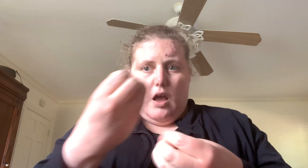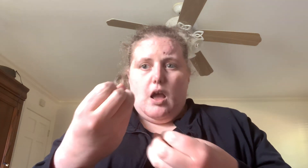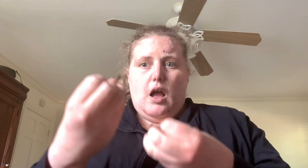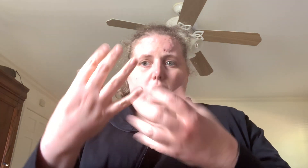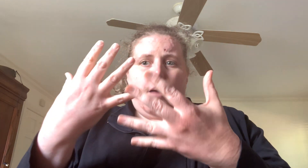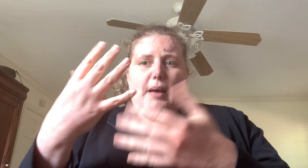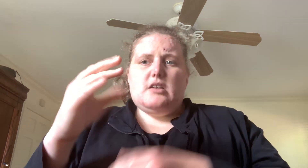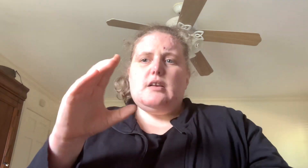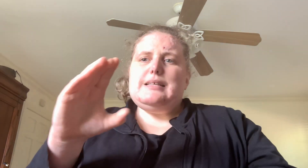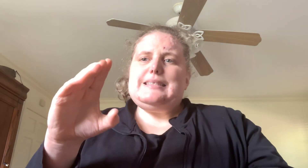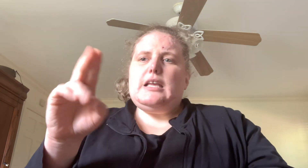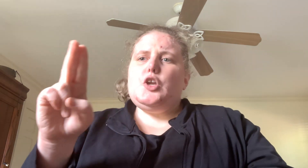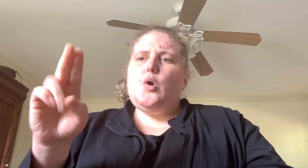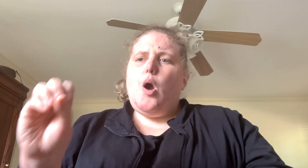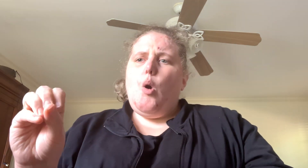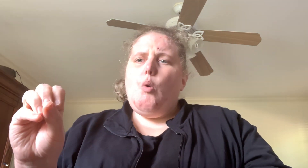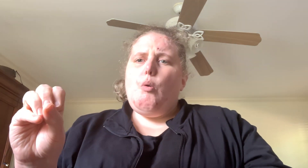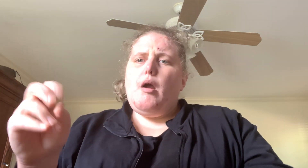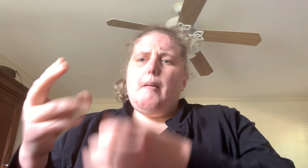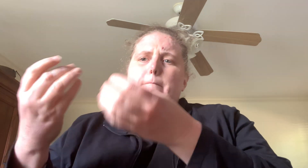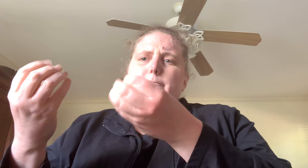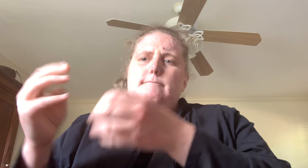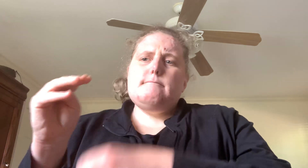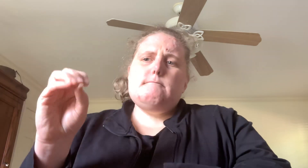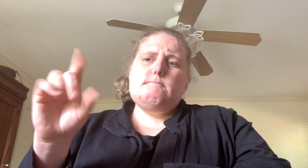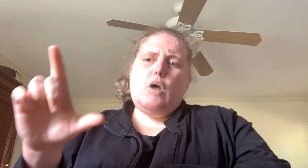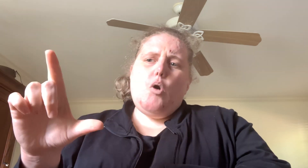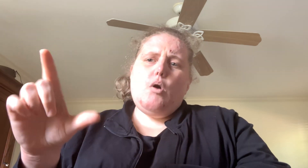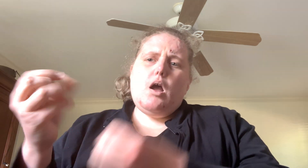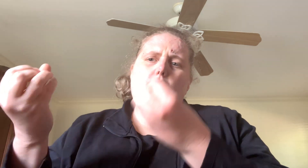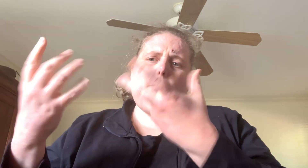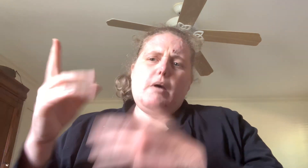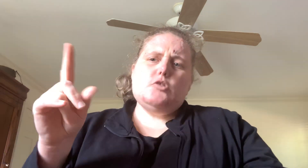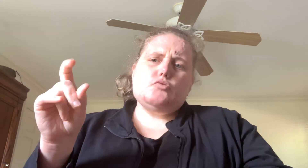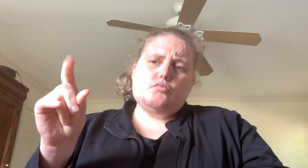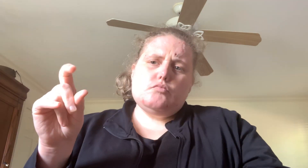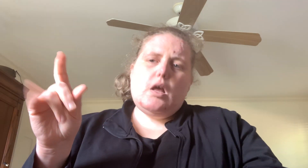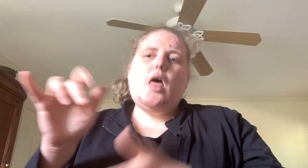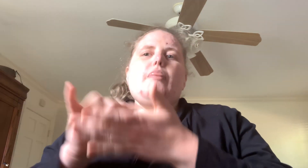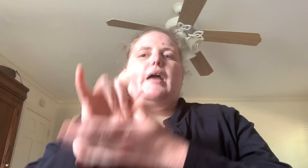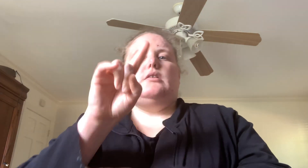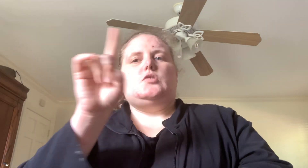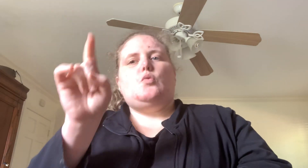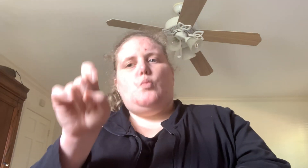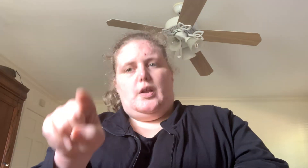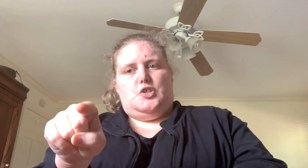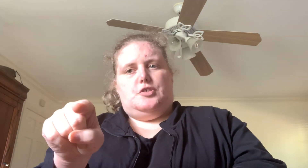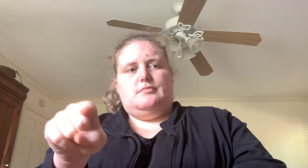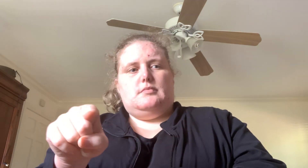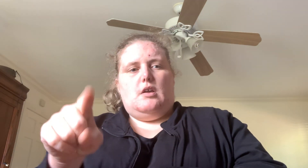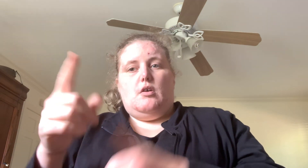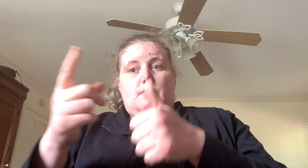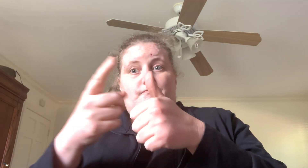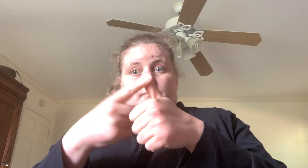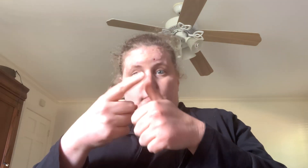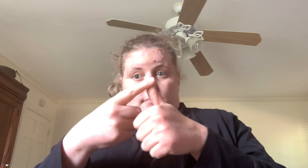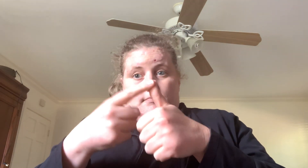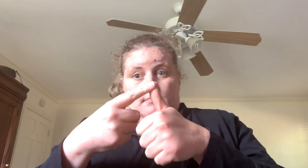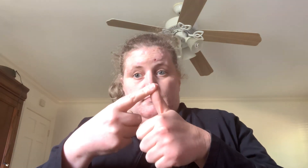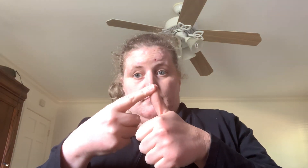form? That's the question it's asking. So what you're able to do first is you want to